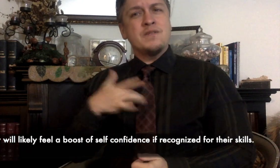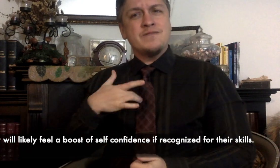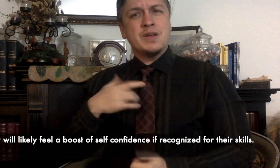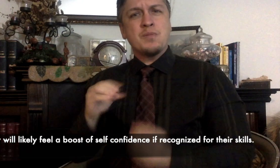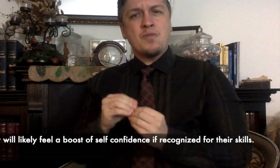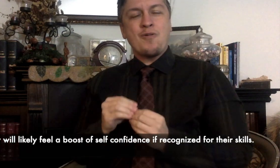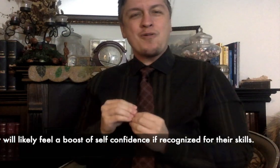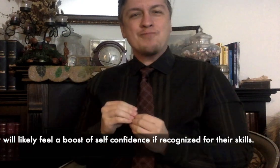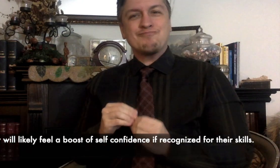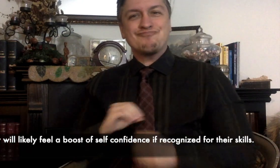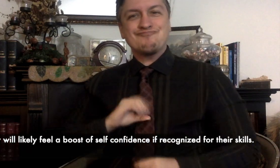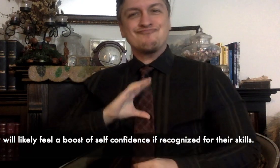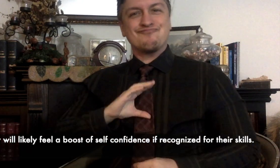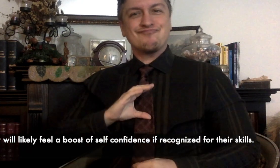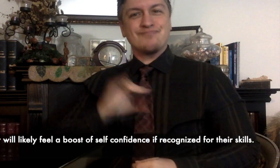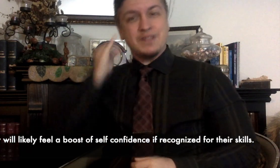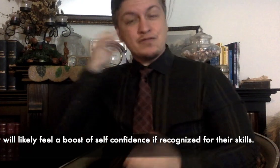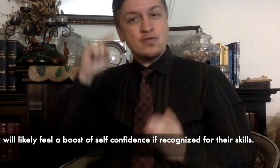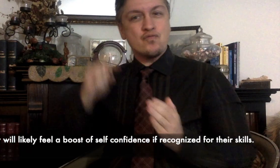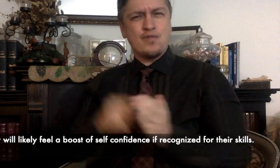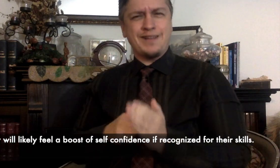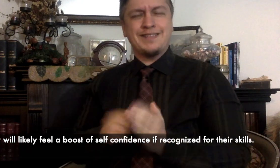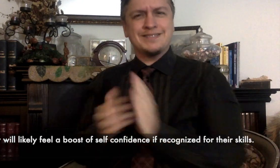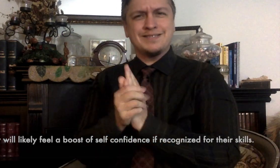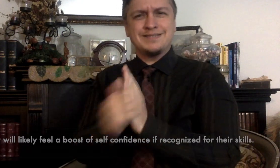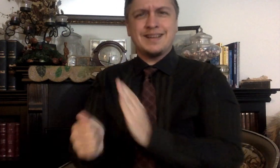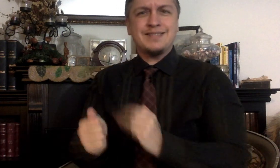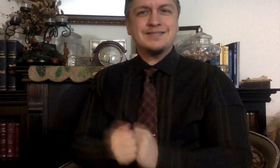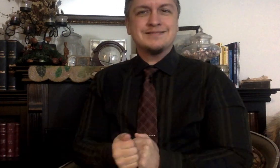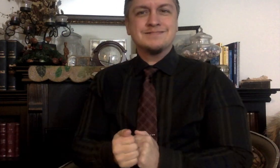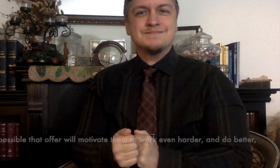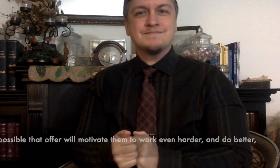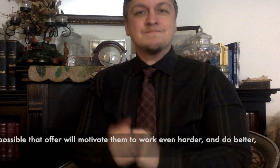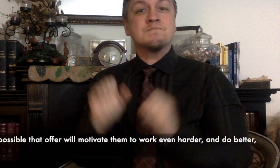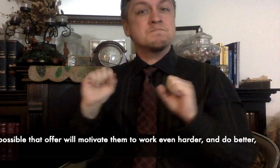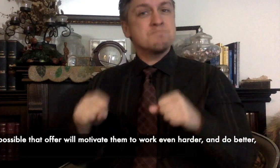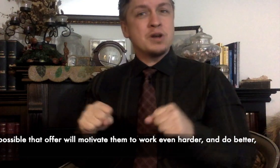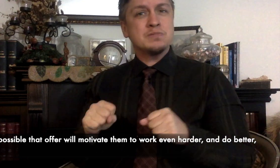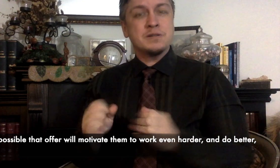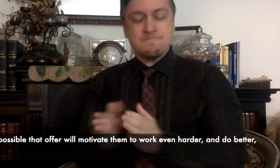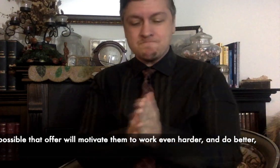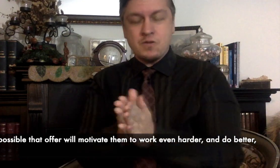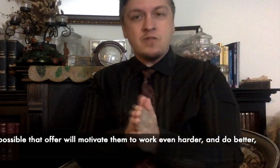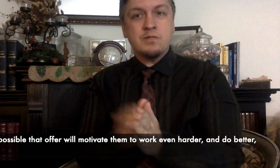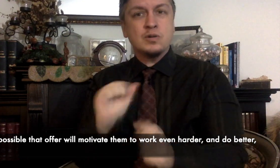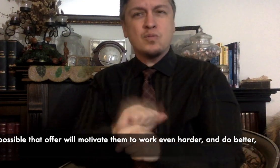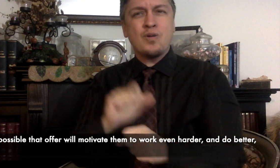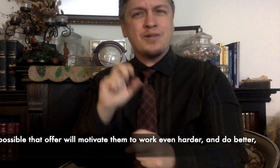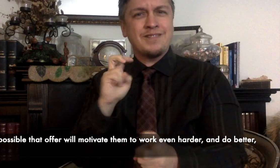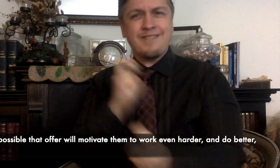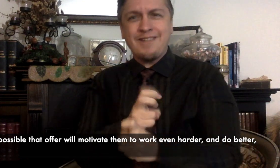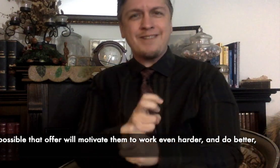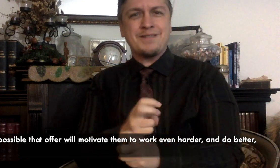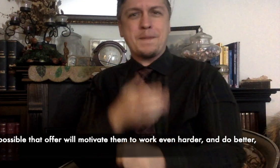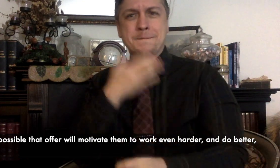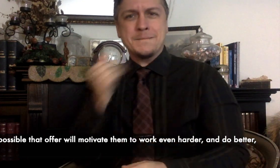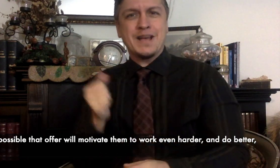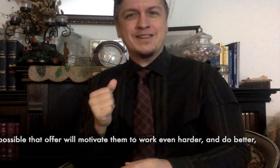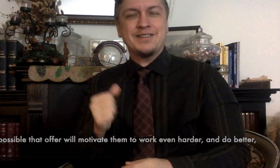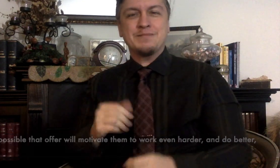They will likely feel a boost of self-confidence if recognized for their skill, and it's possible that offer will motivate them to work even